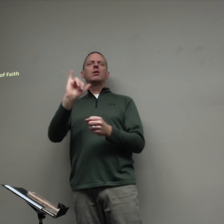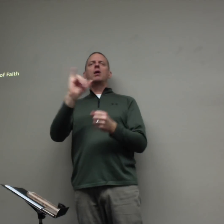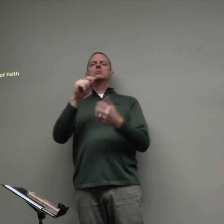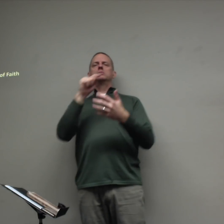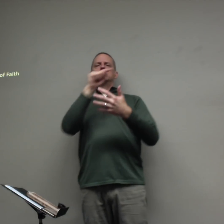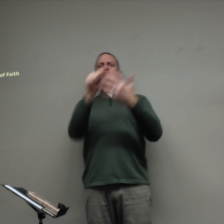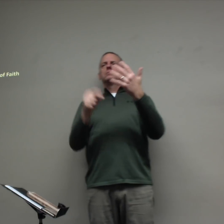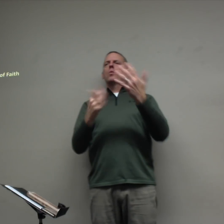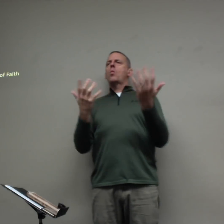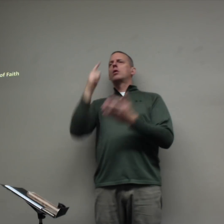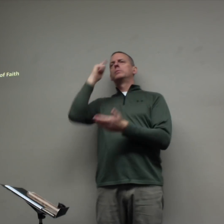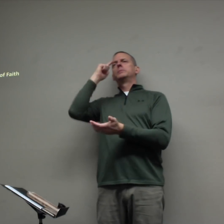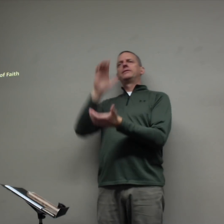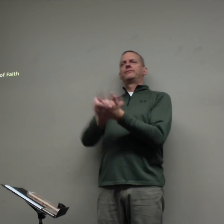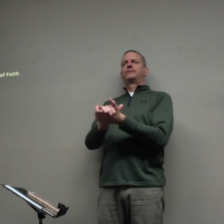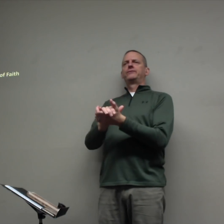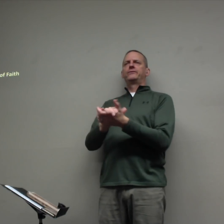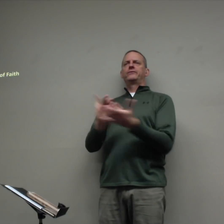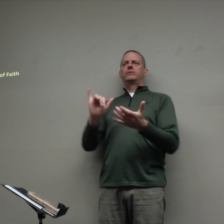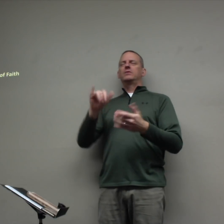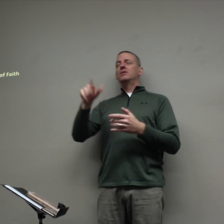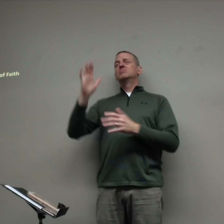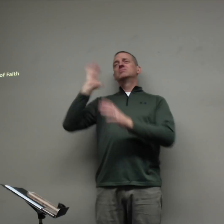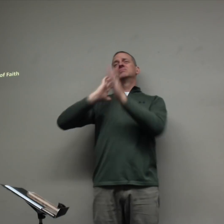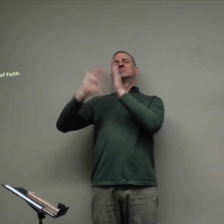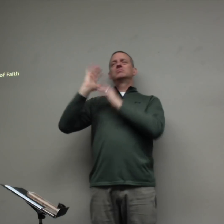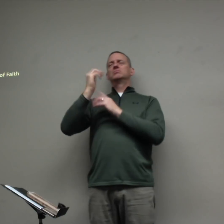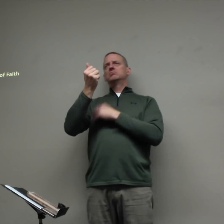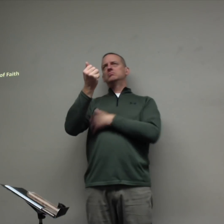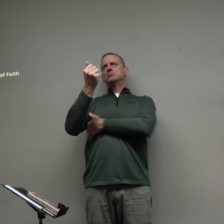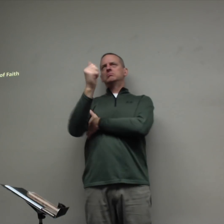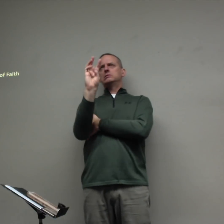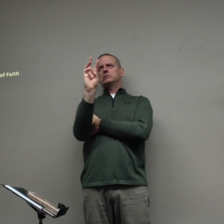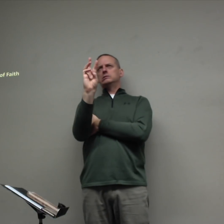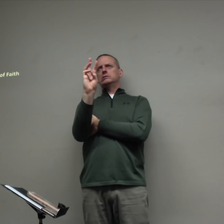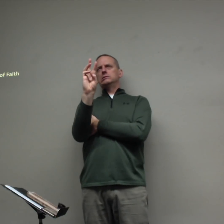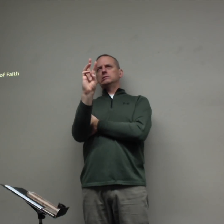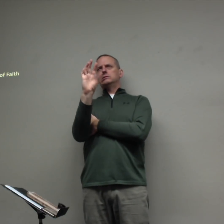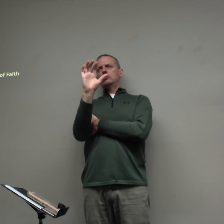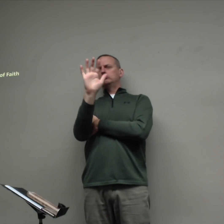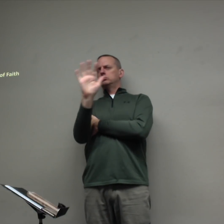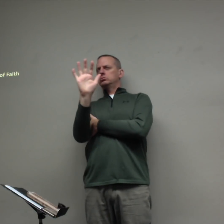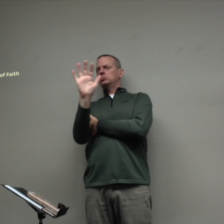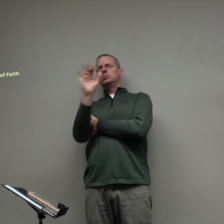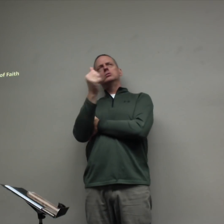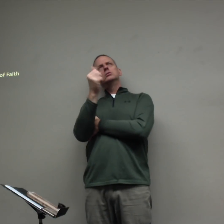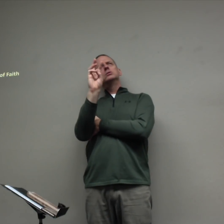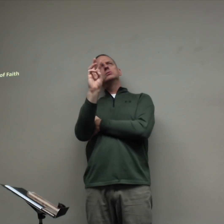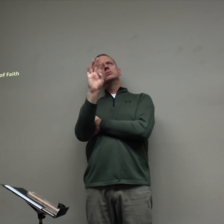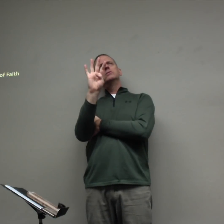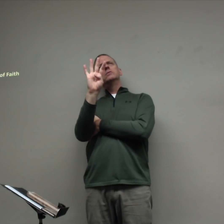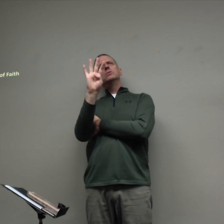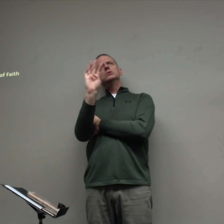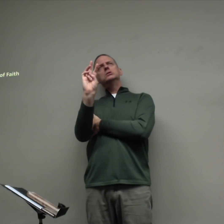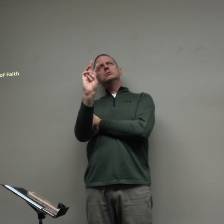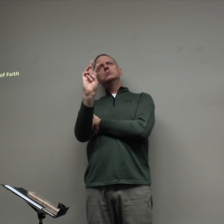Faith. Yeah, it's a couple of things about what they believe. A long time ago, in 1600s, maybe